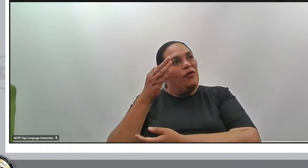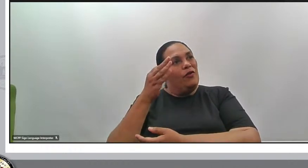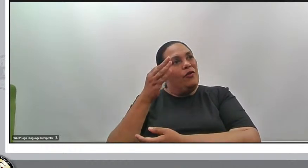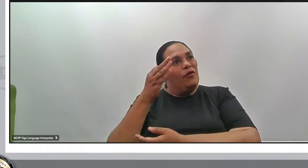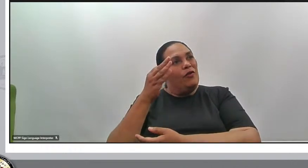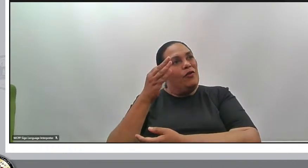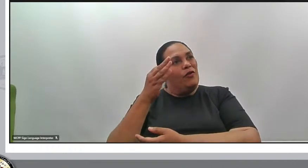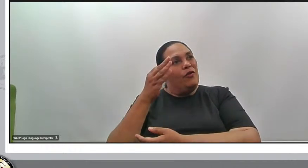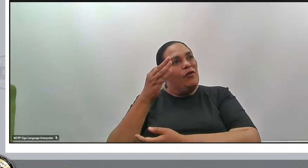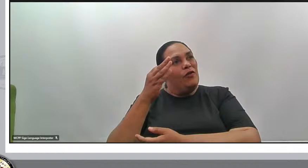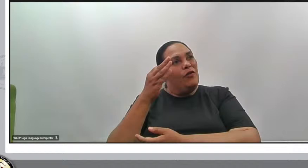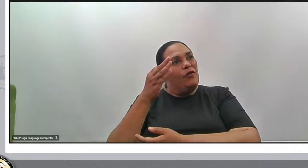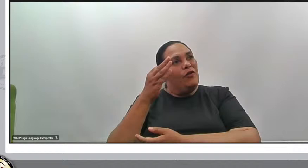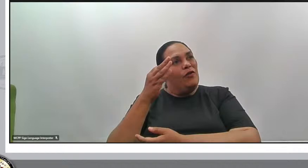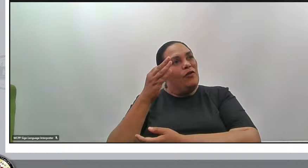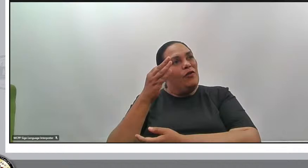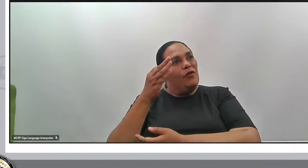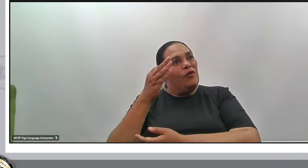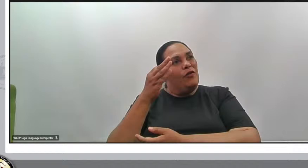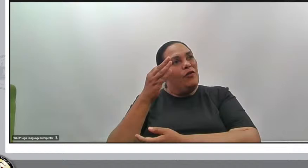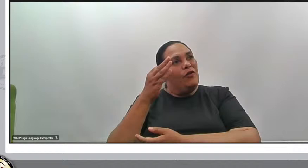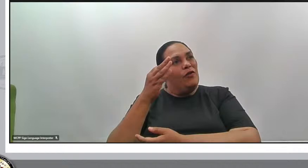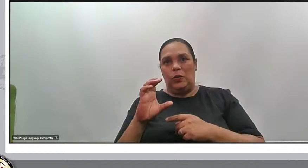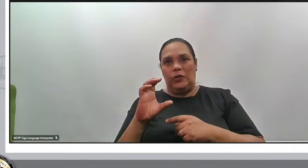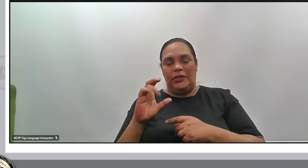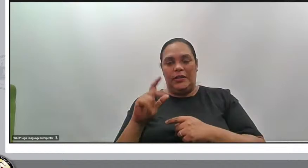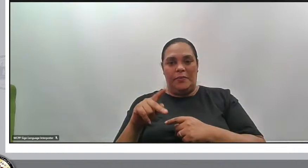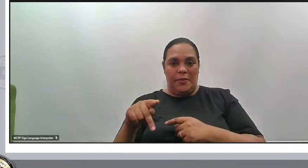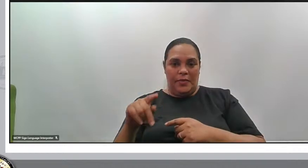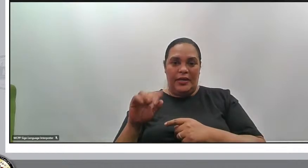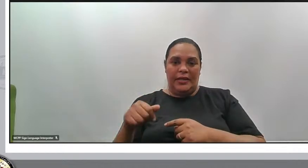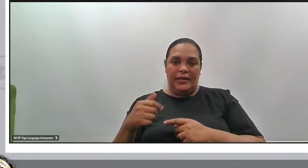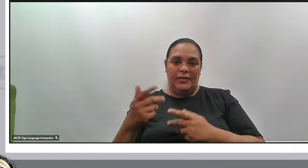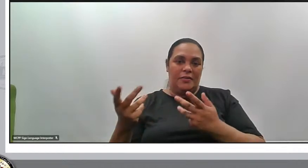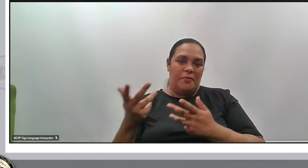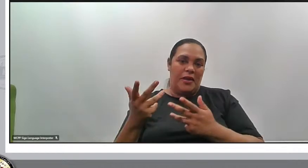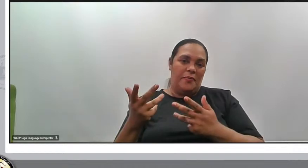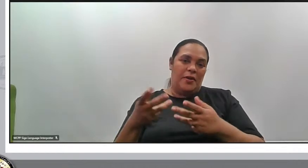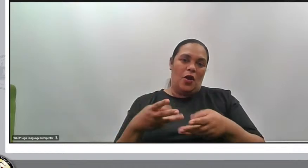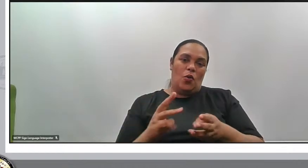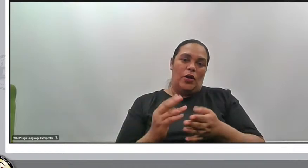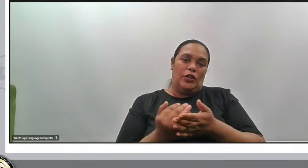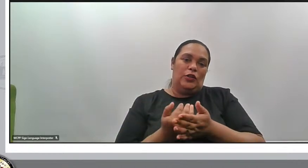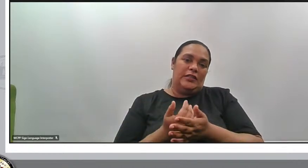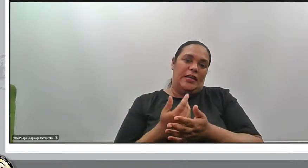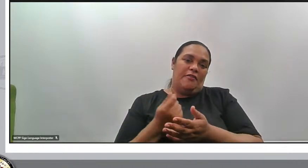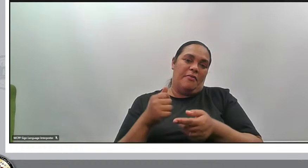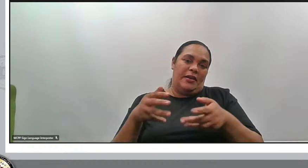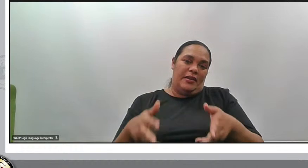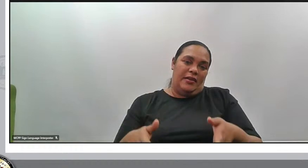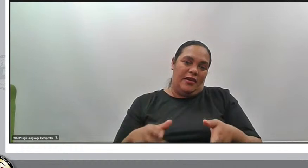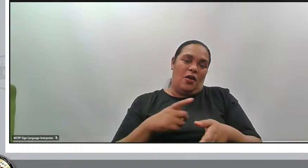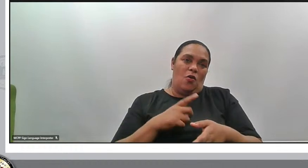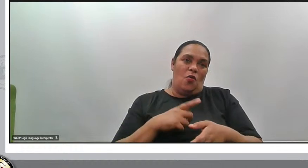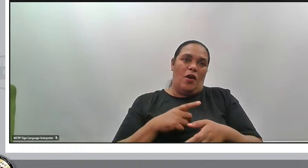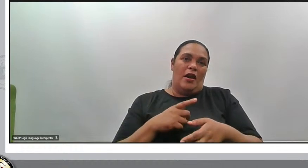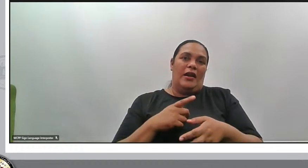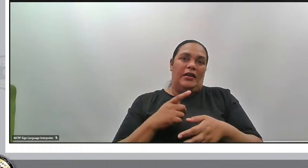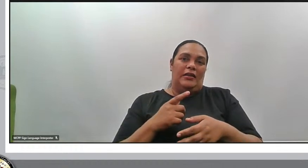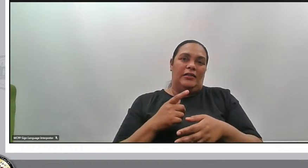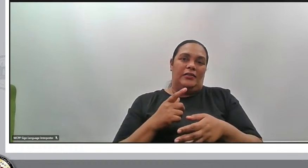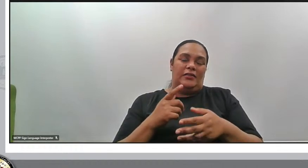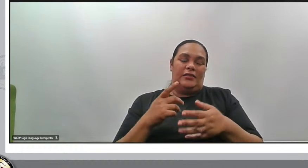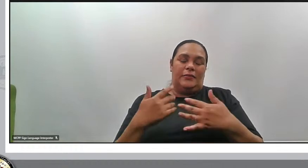the second venue at WCPP could be a way to save money, as it seemed to be quite